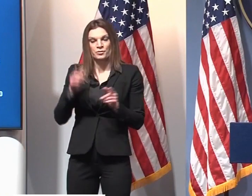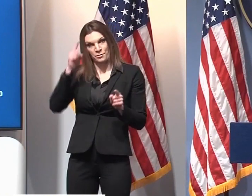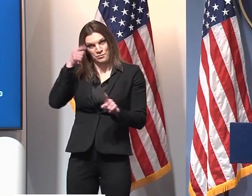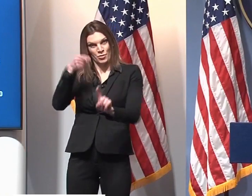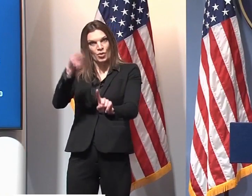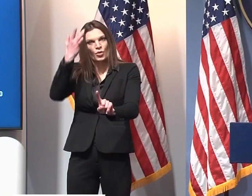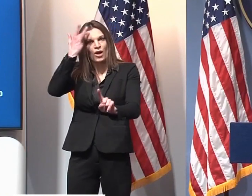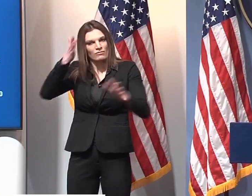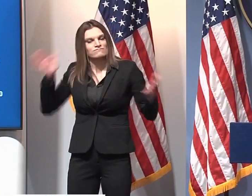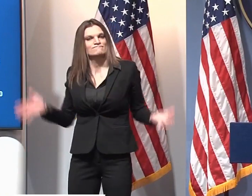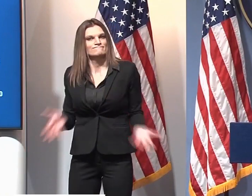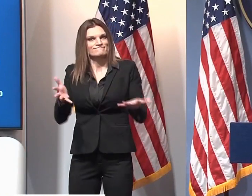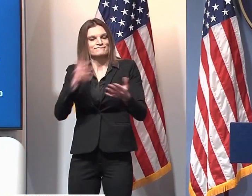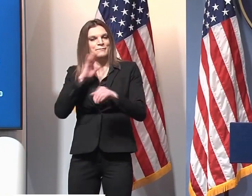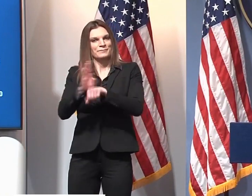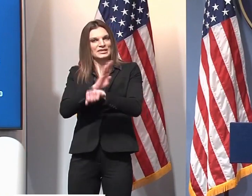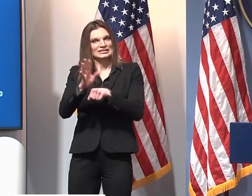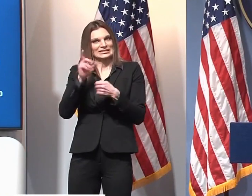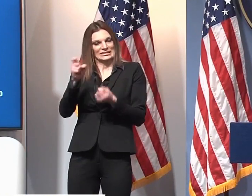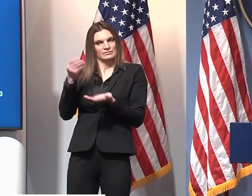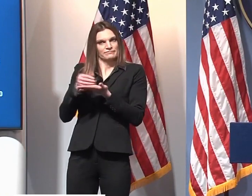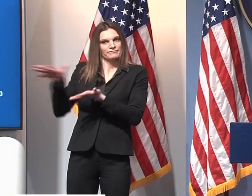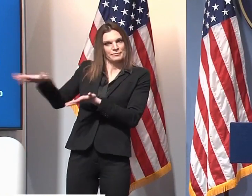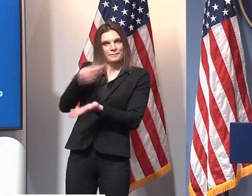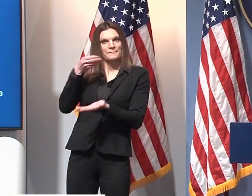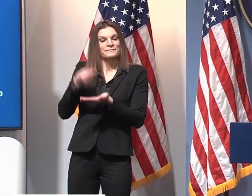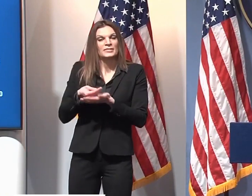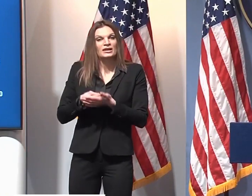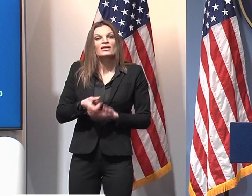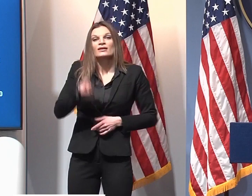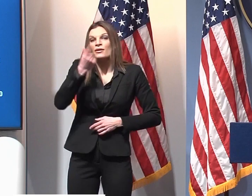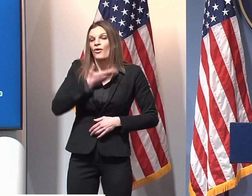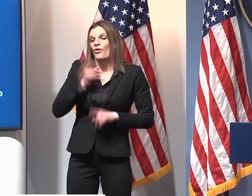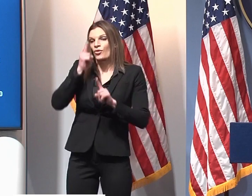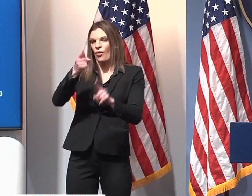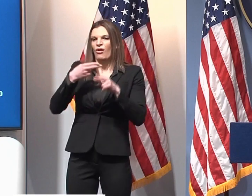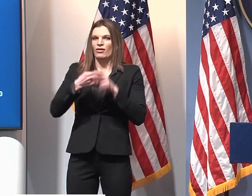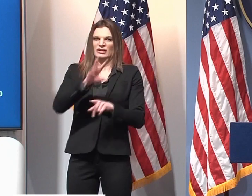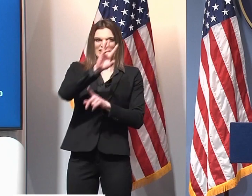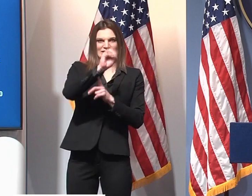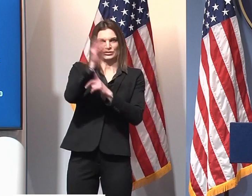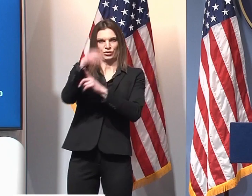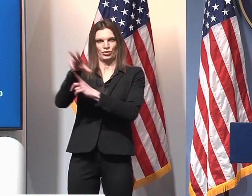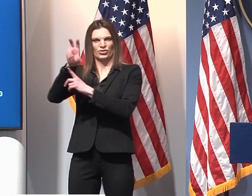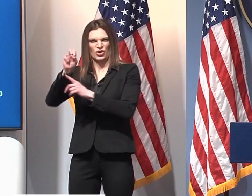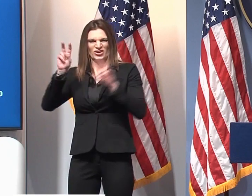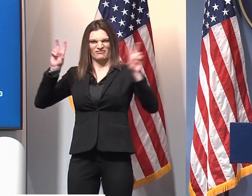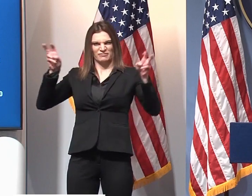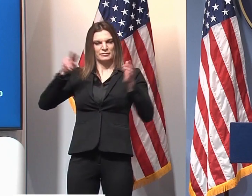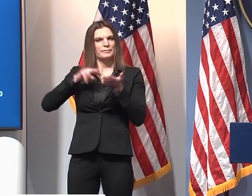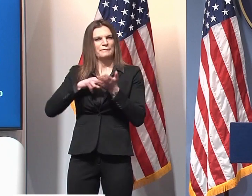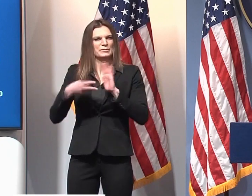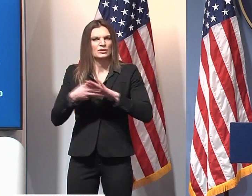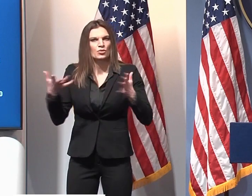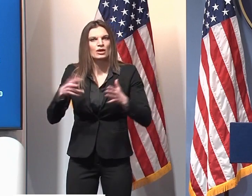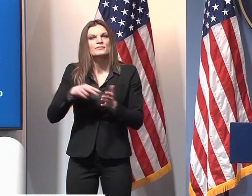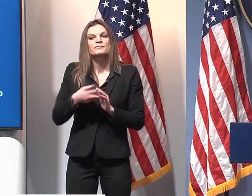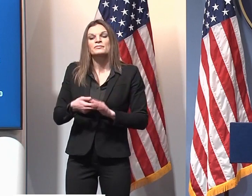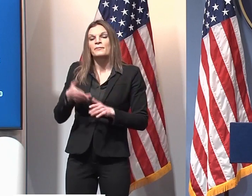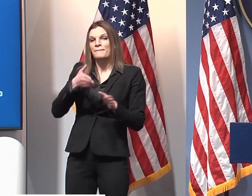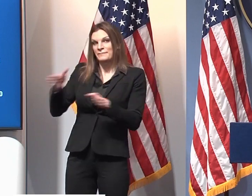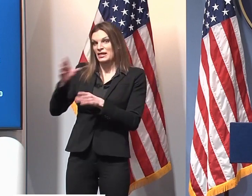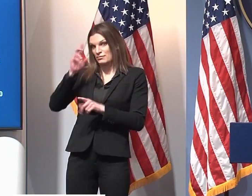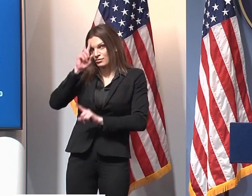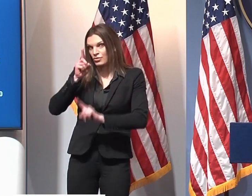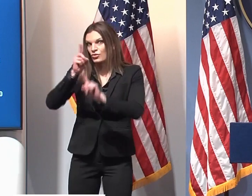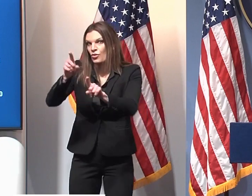us achieve our 60 by 30 goal. That is 60% of Michigan adults holding a post-secondary certificate or degree